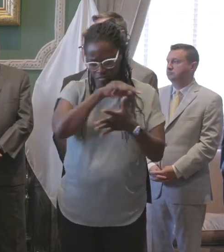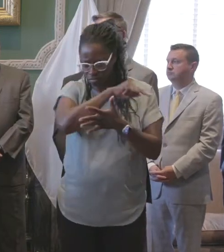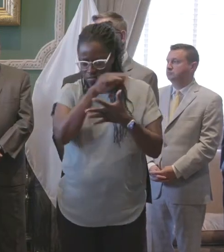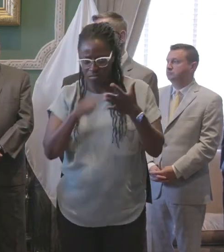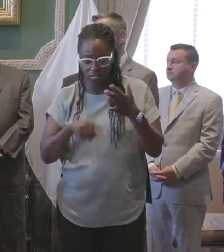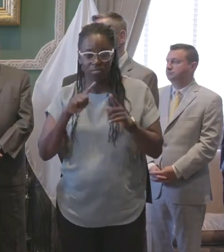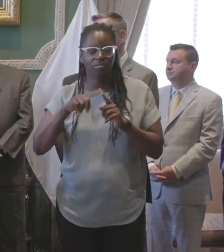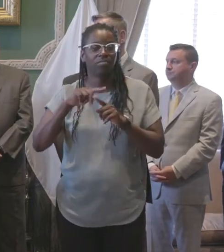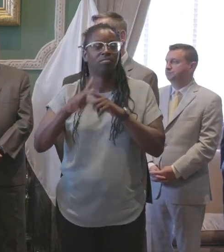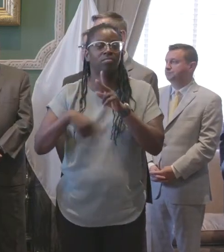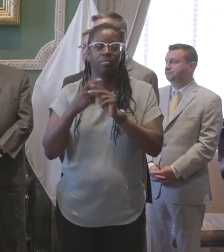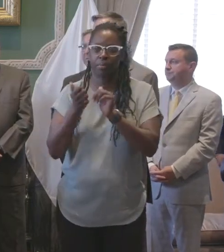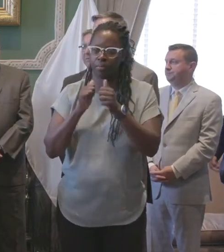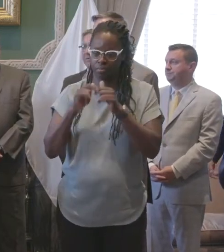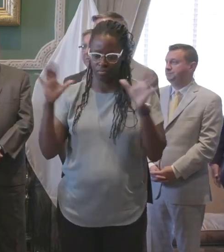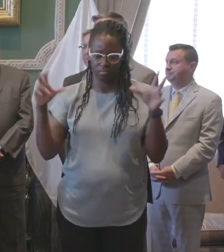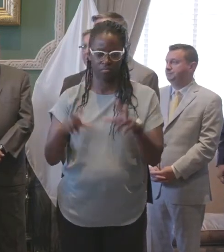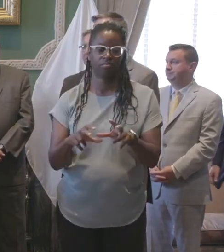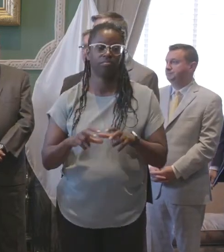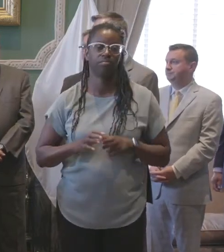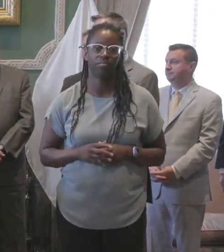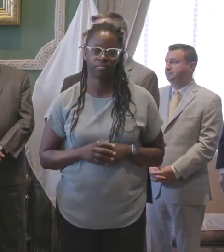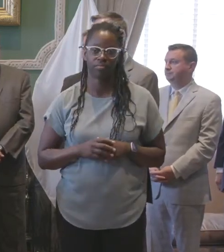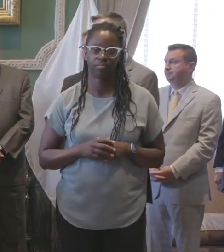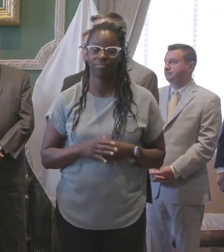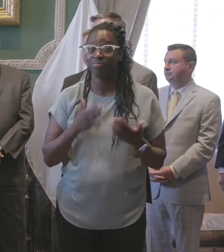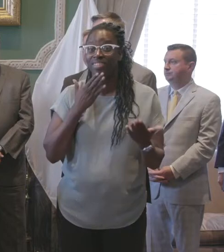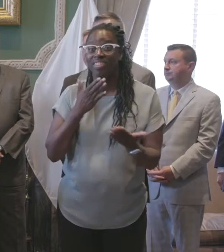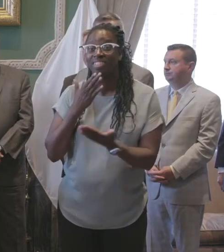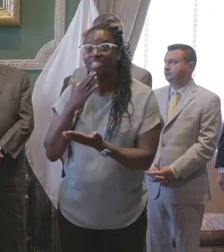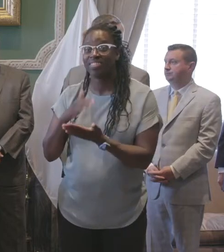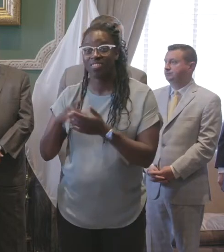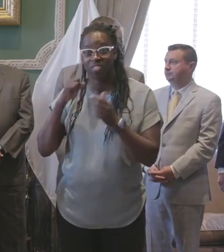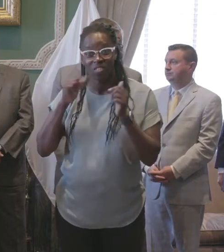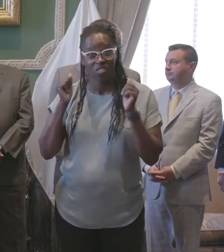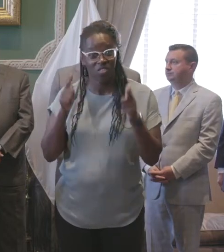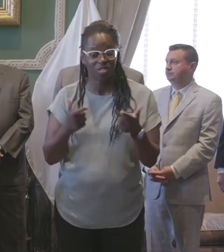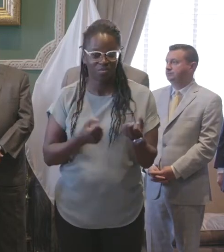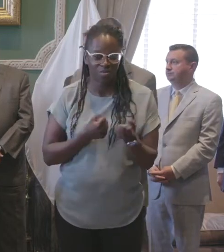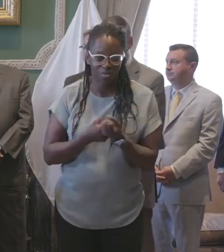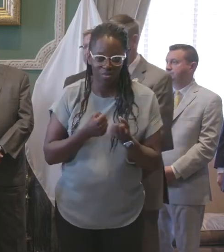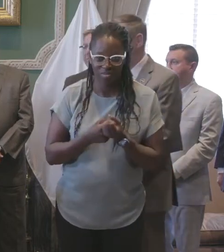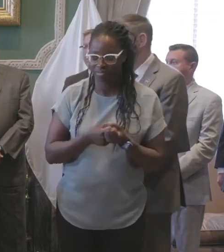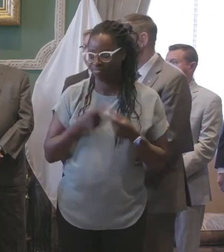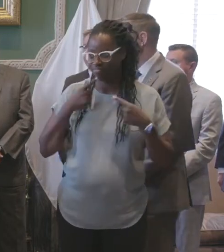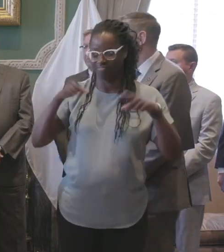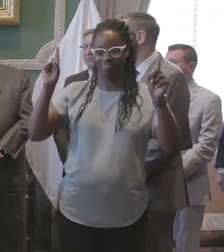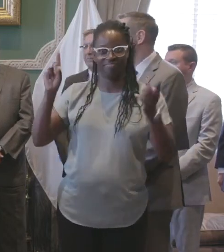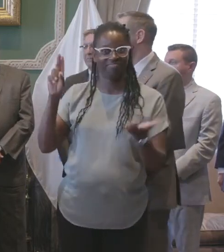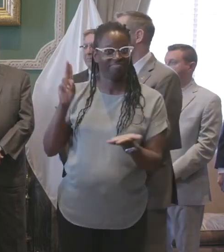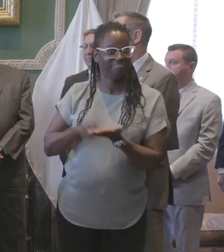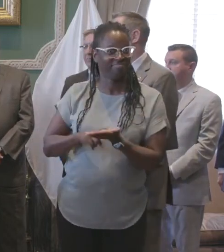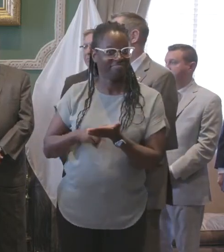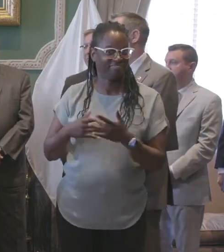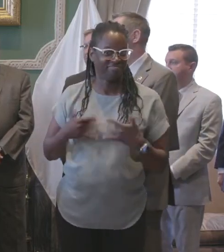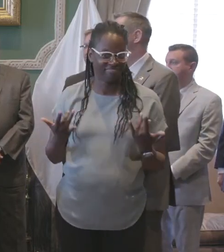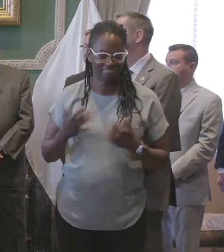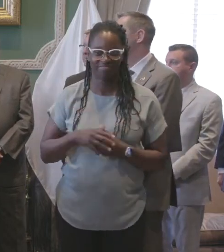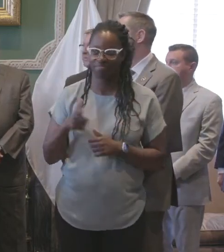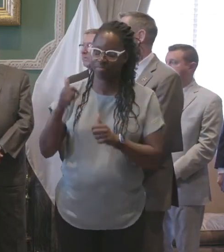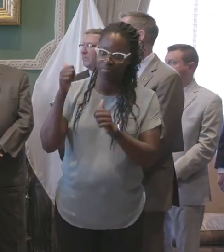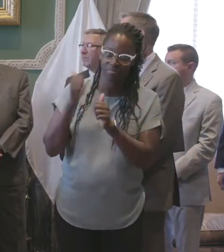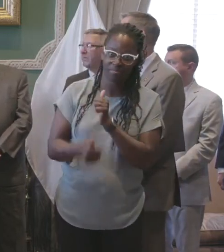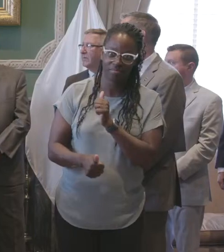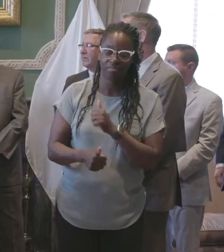Thank you again for all that has made this a reality, and I'd like to now turn the microphone over to